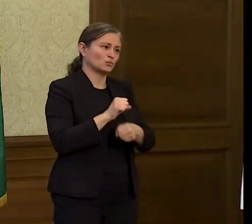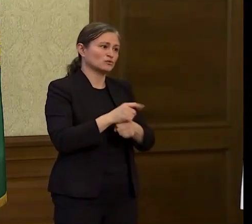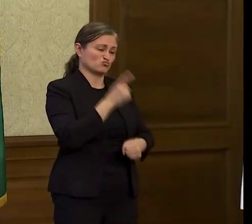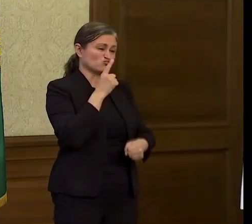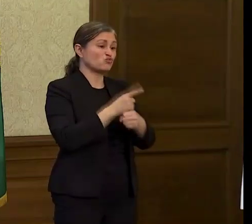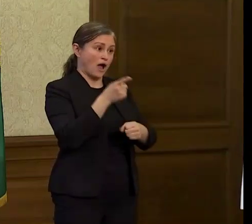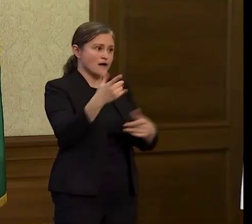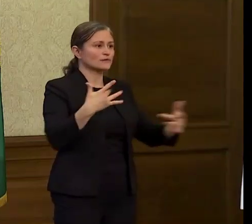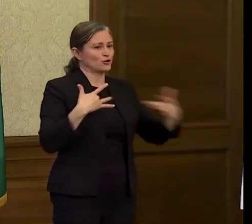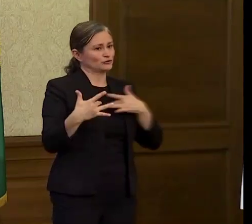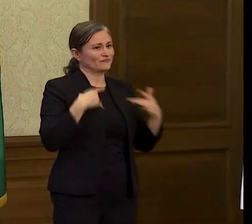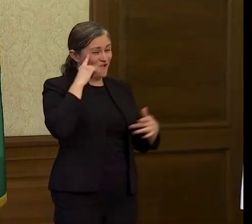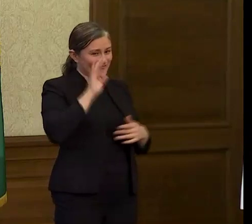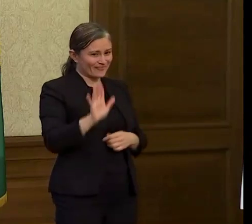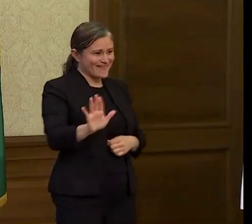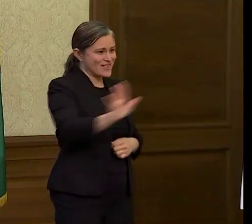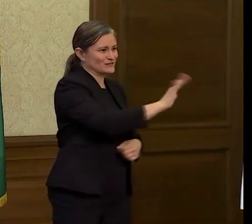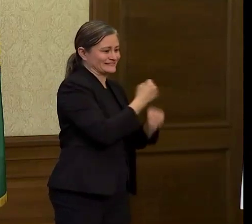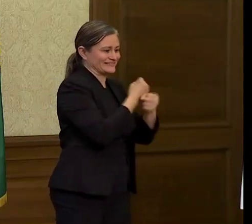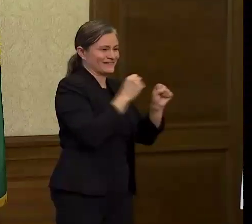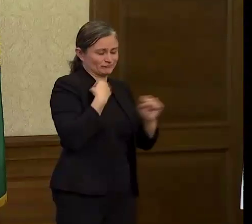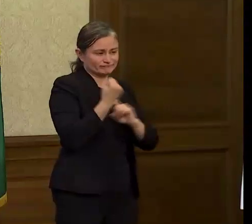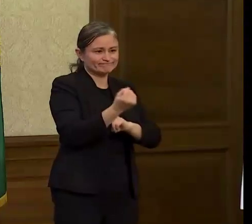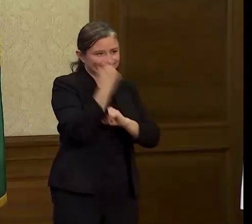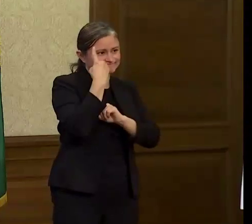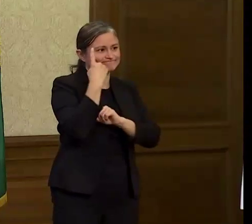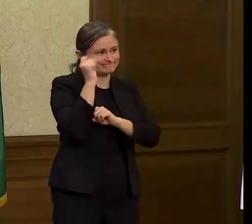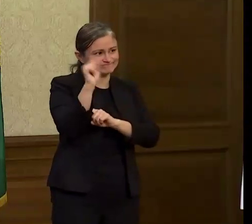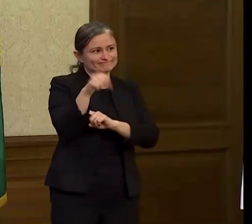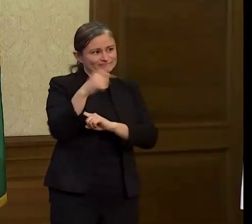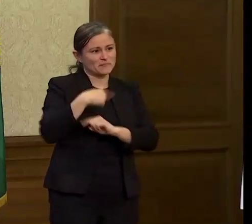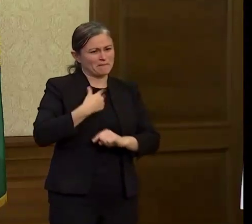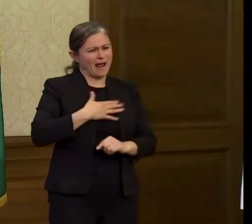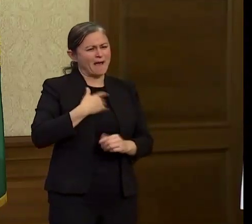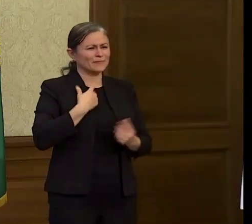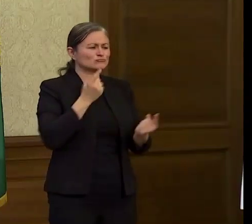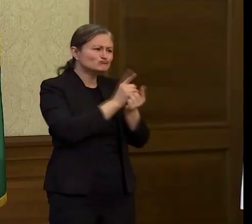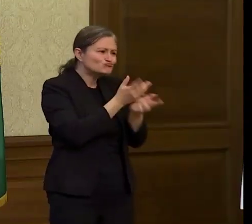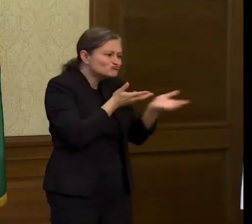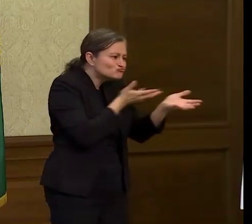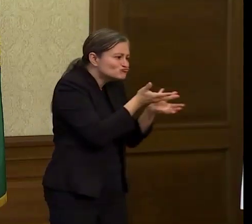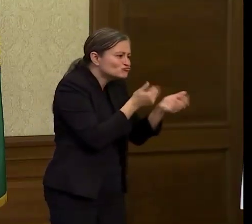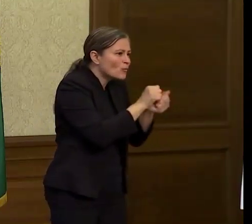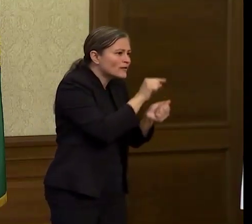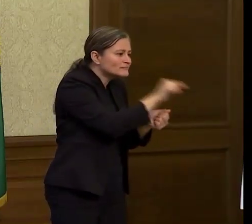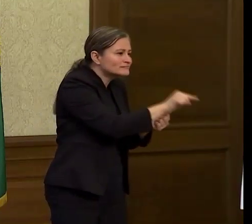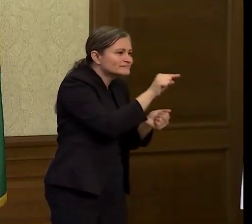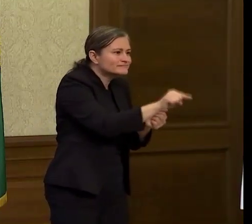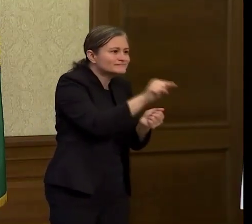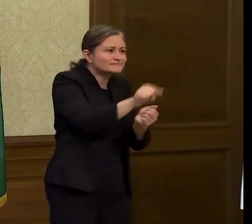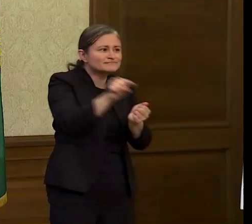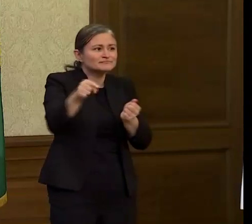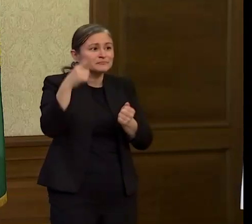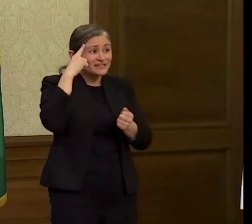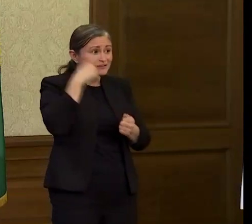safety. What I can say is I will be happy to talk with them, and information that they'd want, we will try to get it to them.